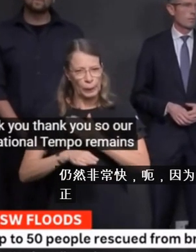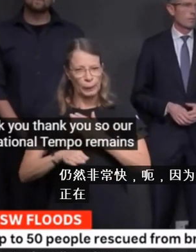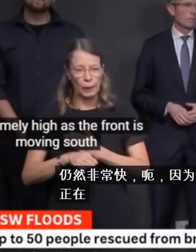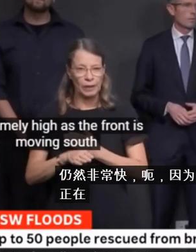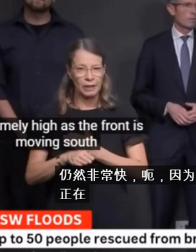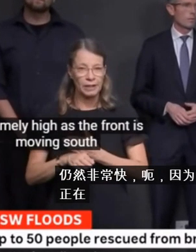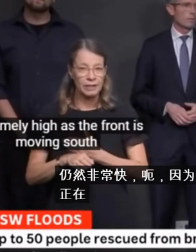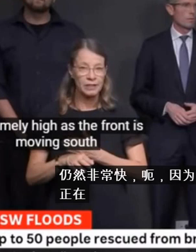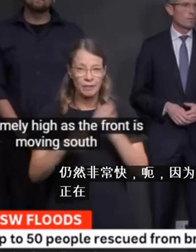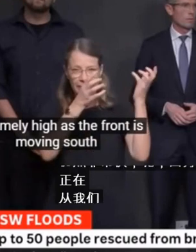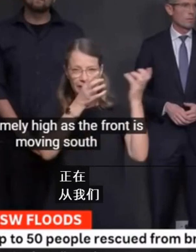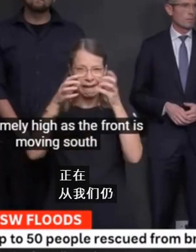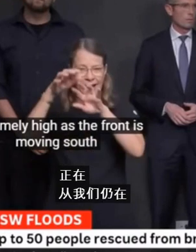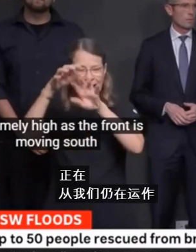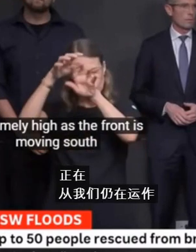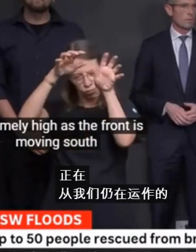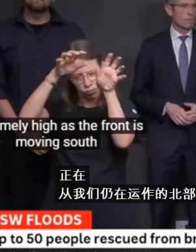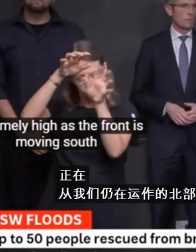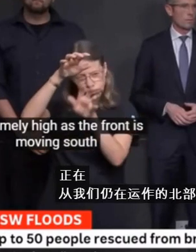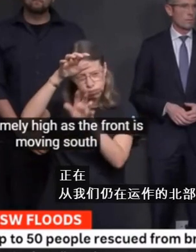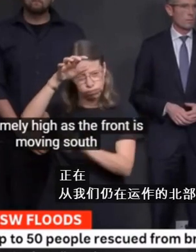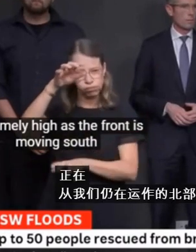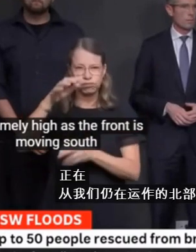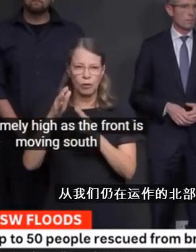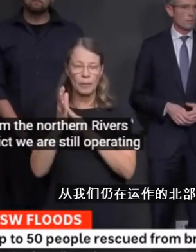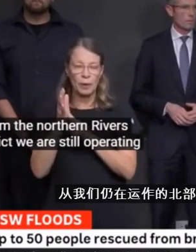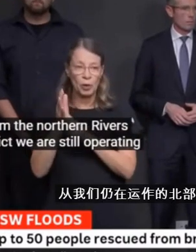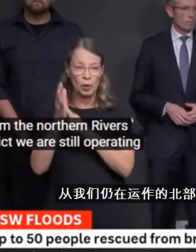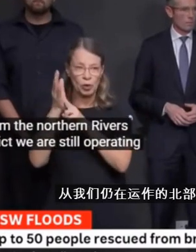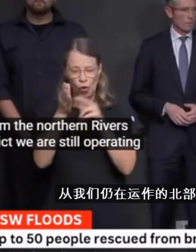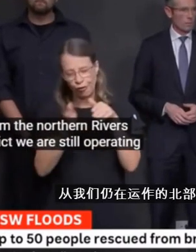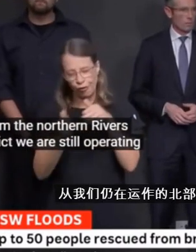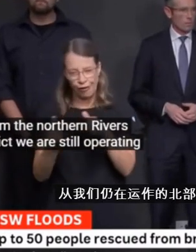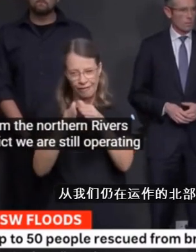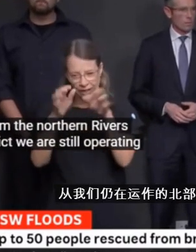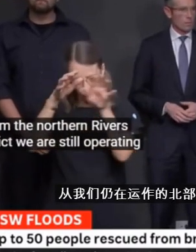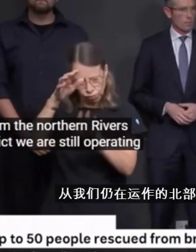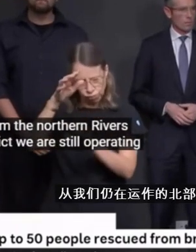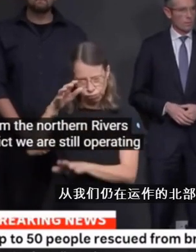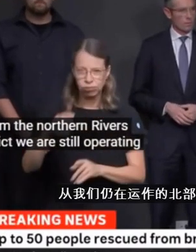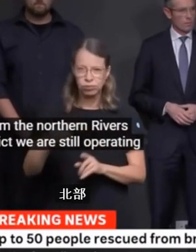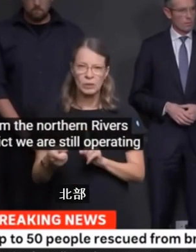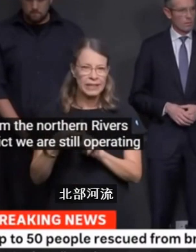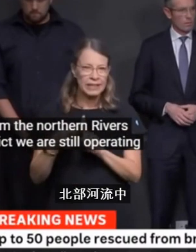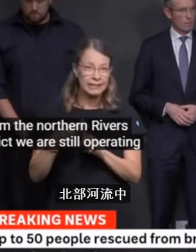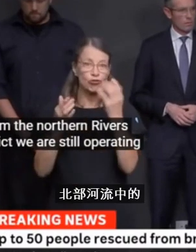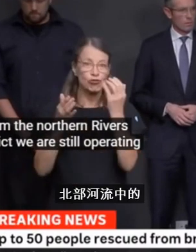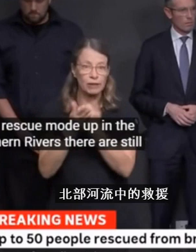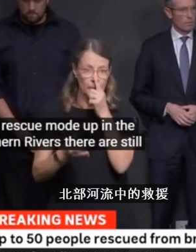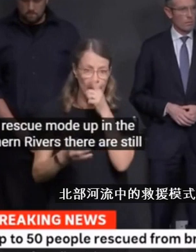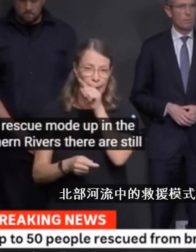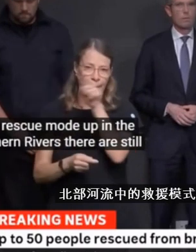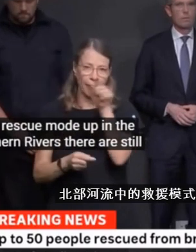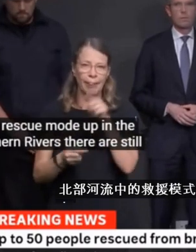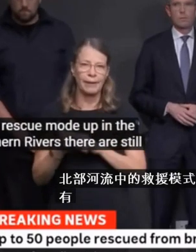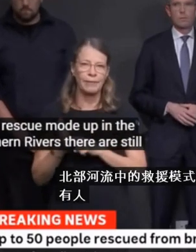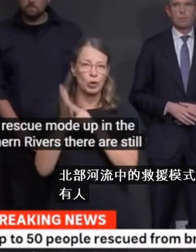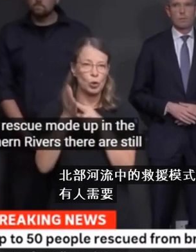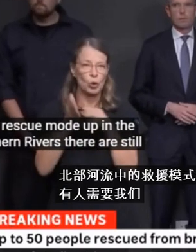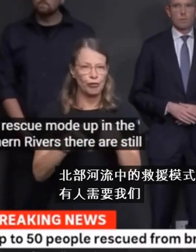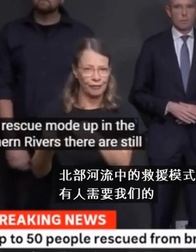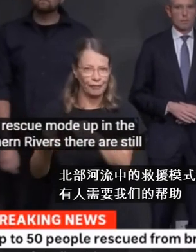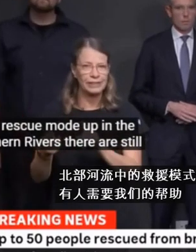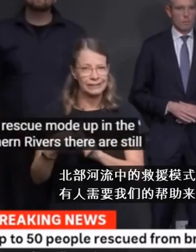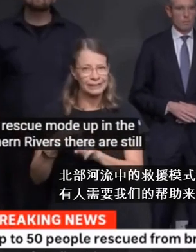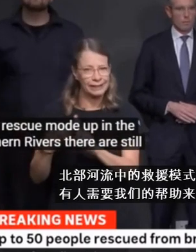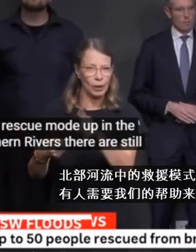moving south from the Northern Rivers District, we are still operating in a rescue mode up in the Northern Rivers. There are still people